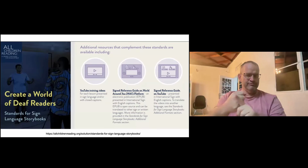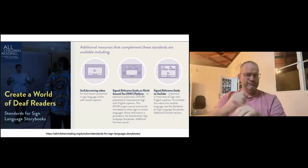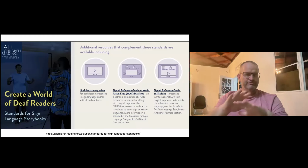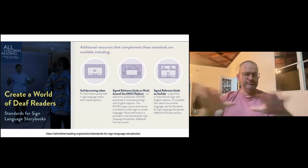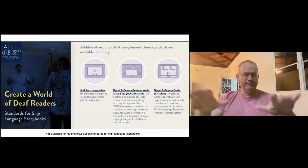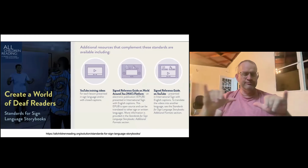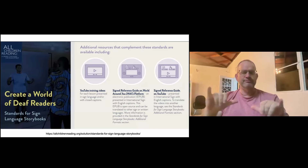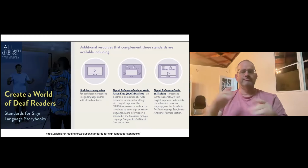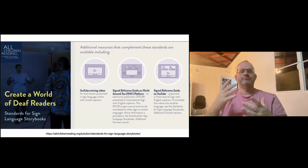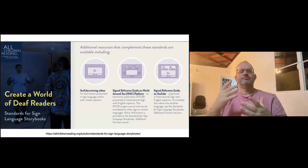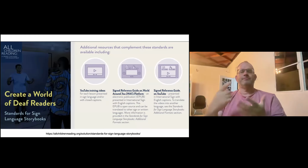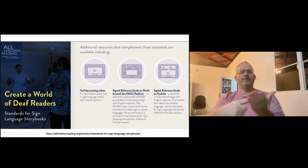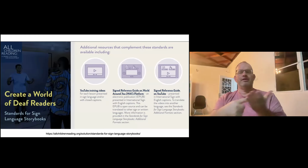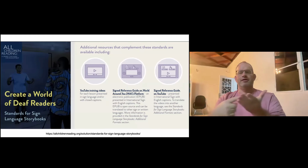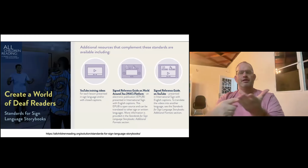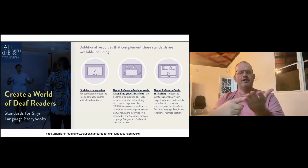2020 when COVID hit.